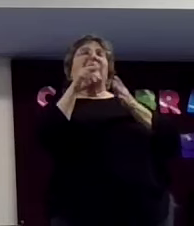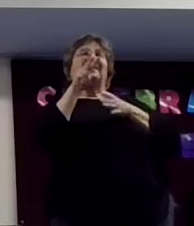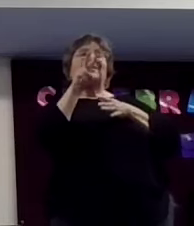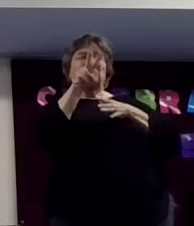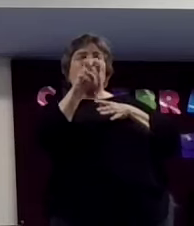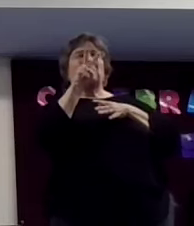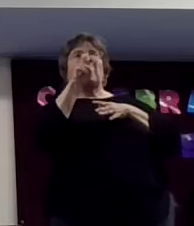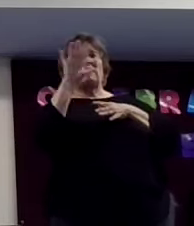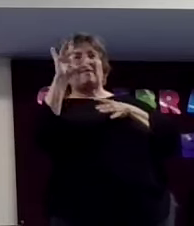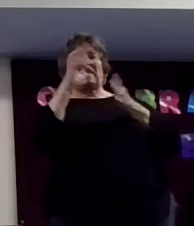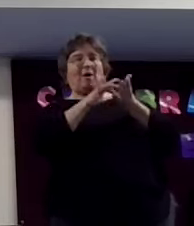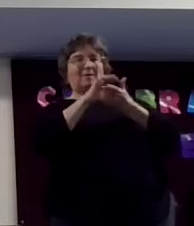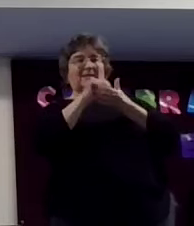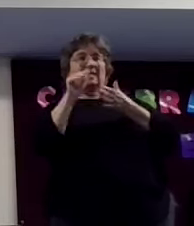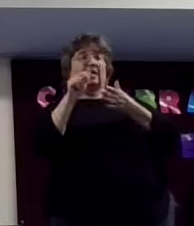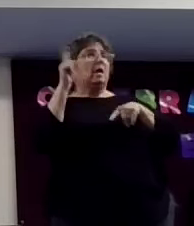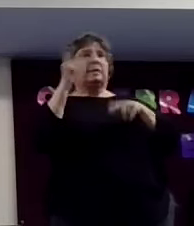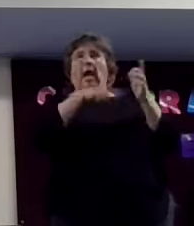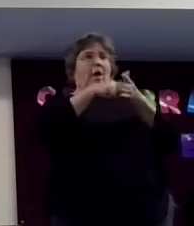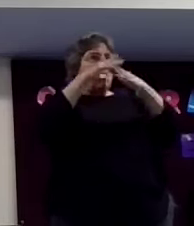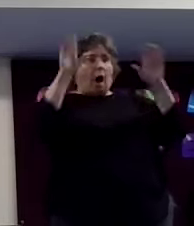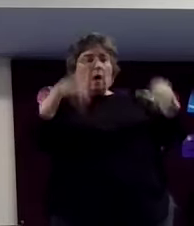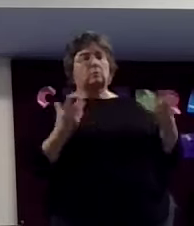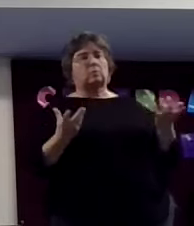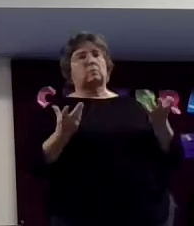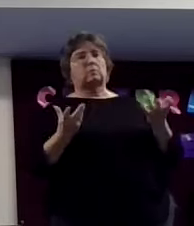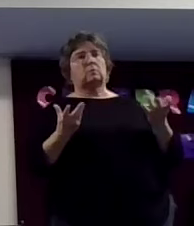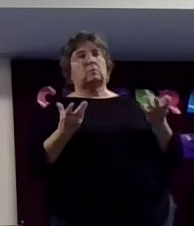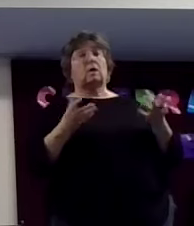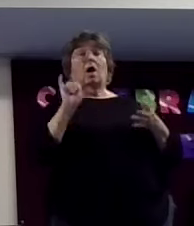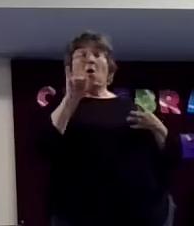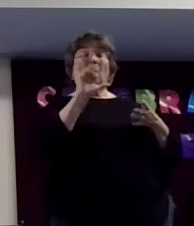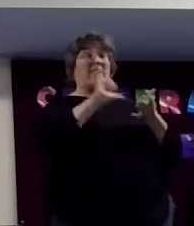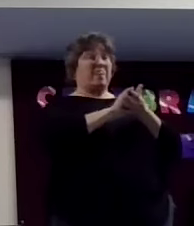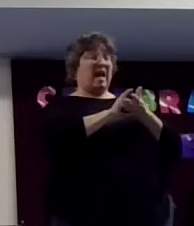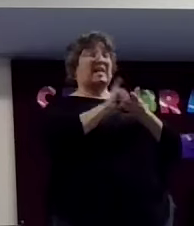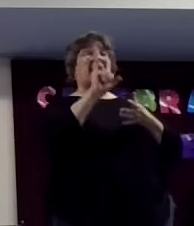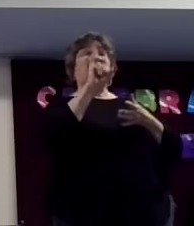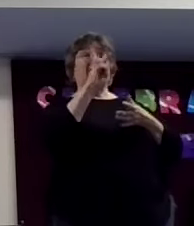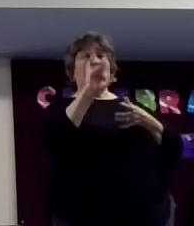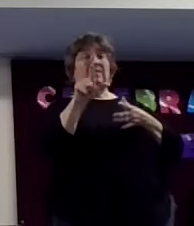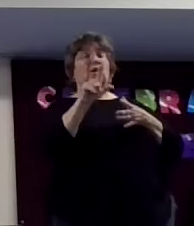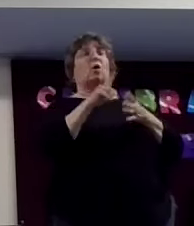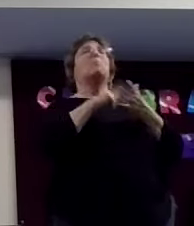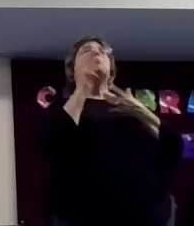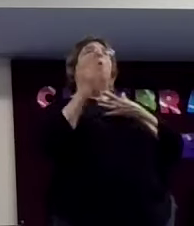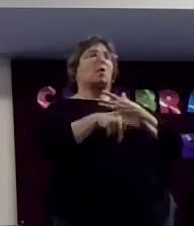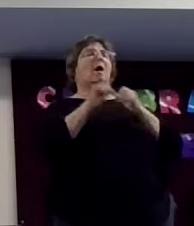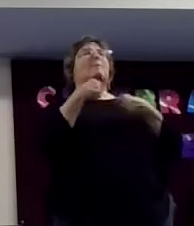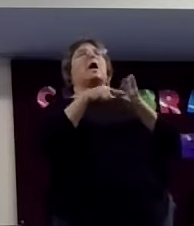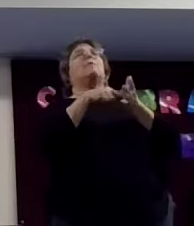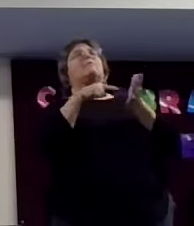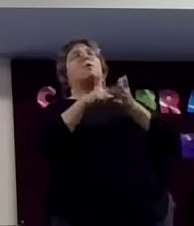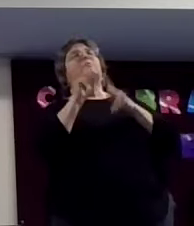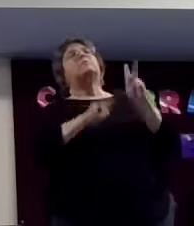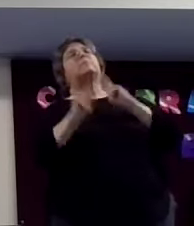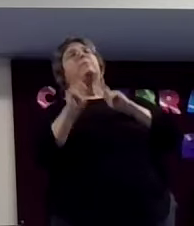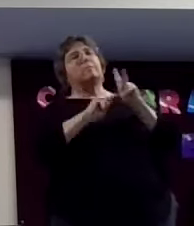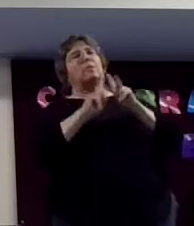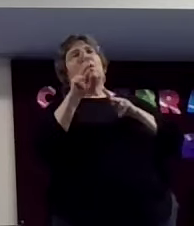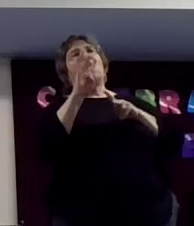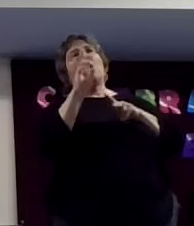of the people who live in Buffalo households can't afford a house. So with this infill program, we're making it affordable for the people